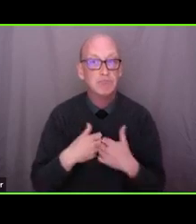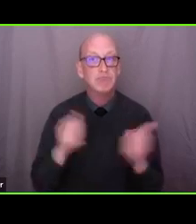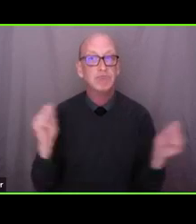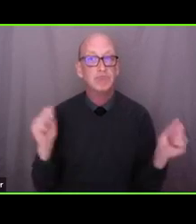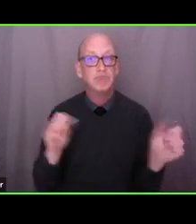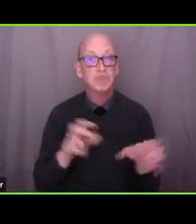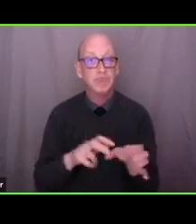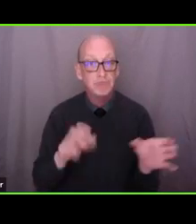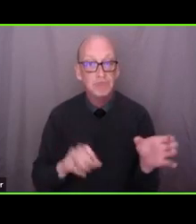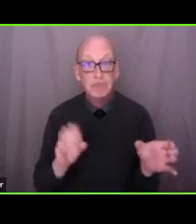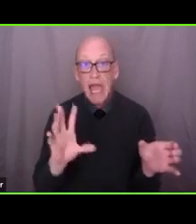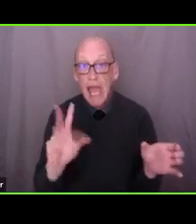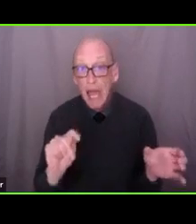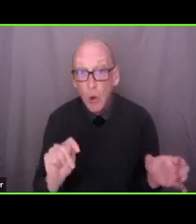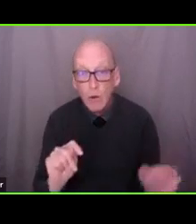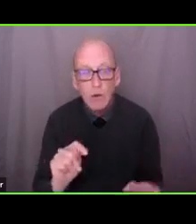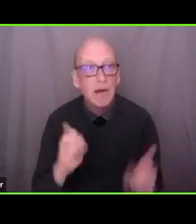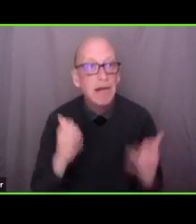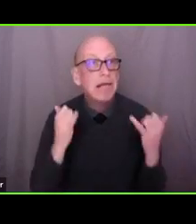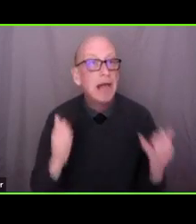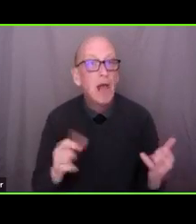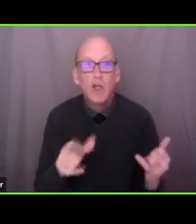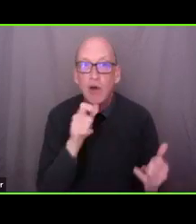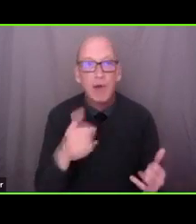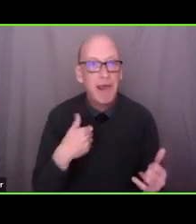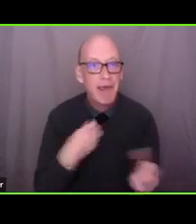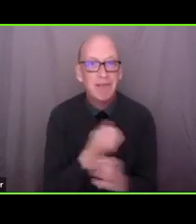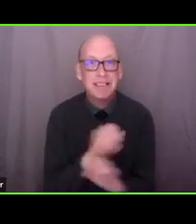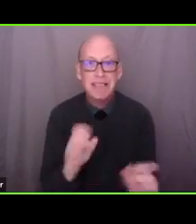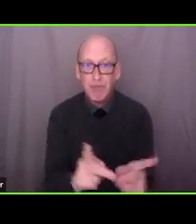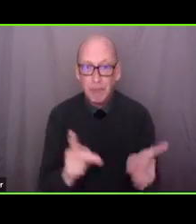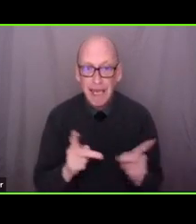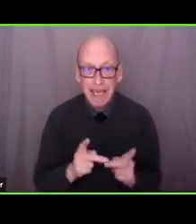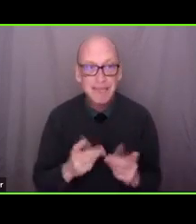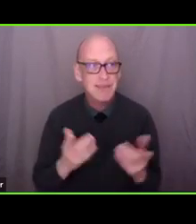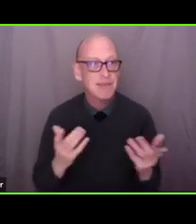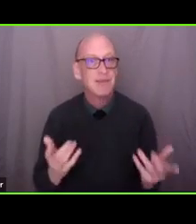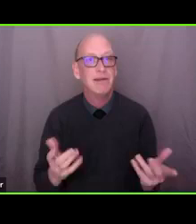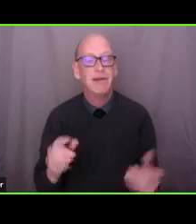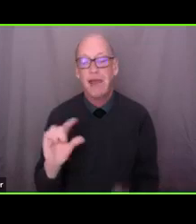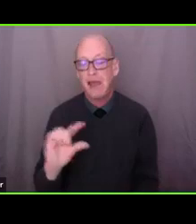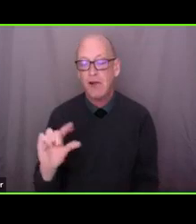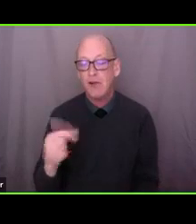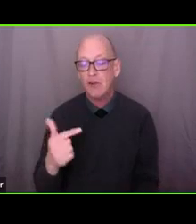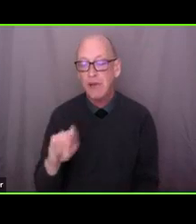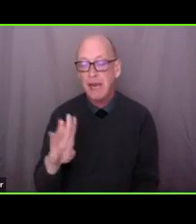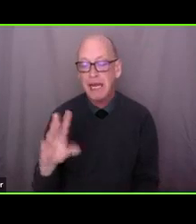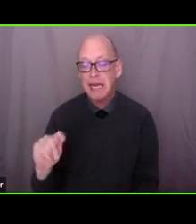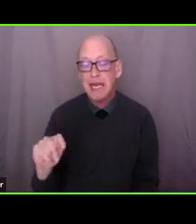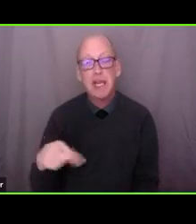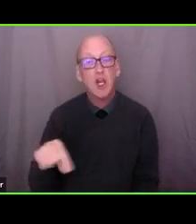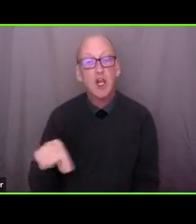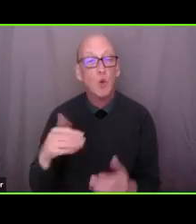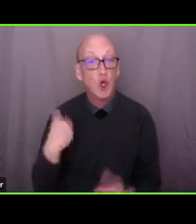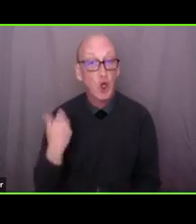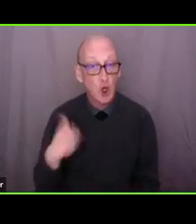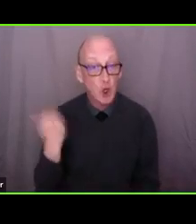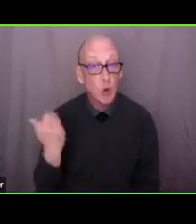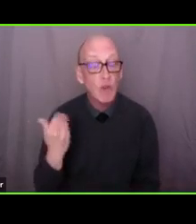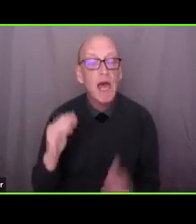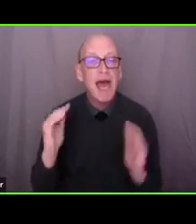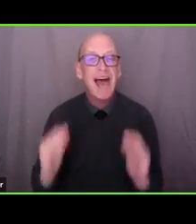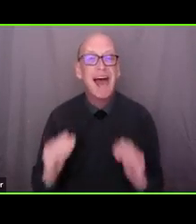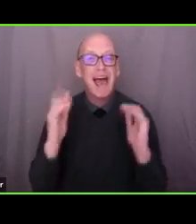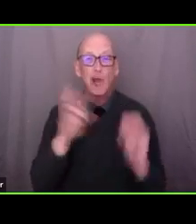now you don't have a safe place. Sometimes more than likely, our LGBT youth are at higher risk for human